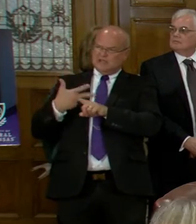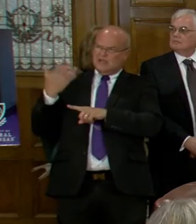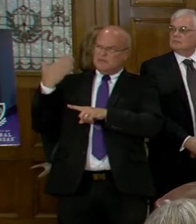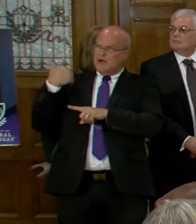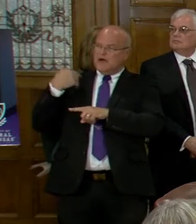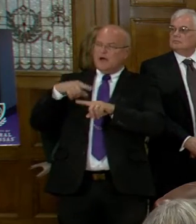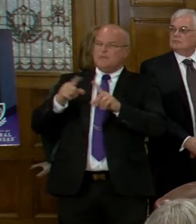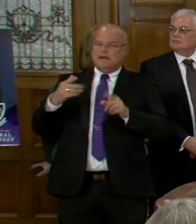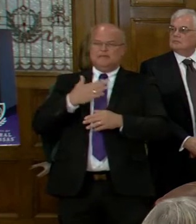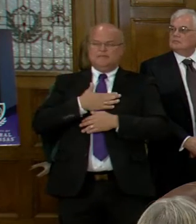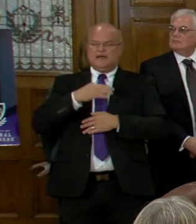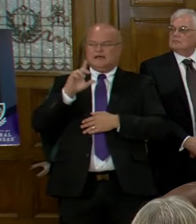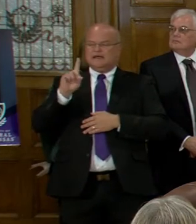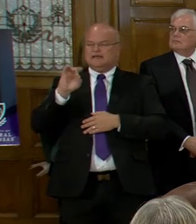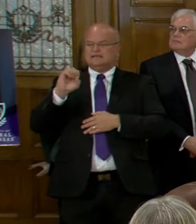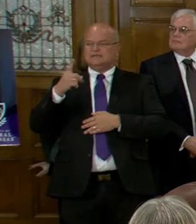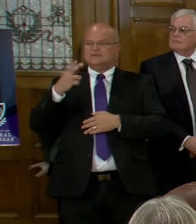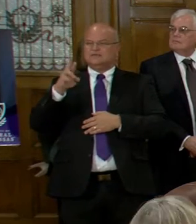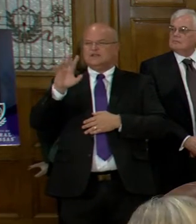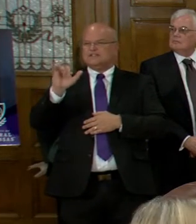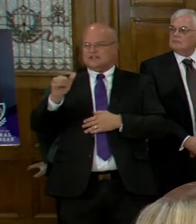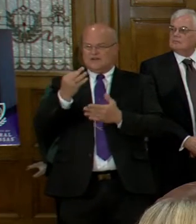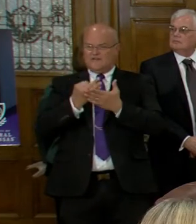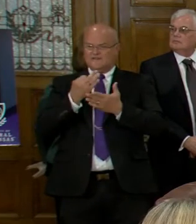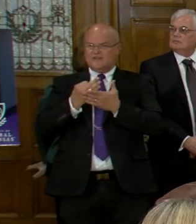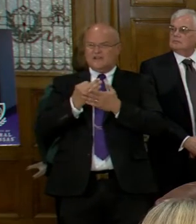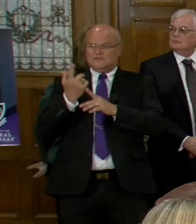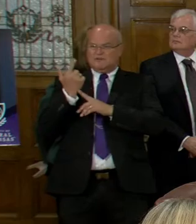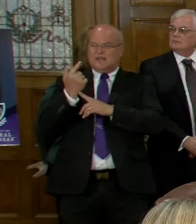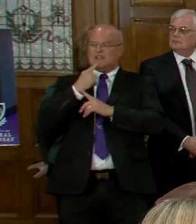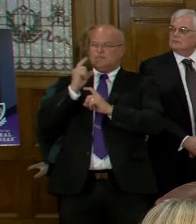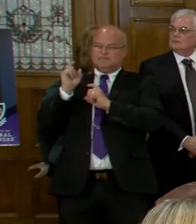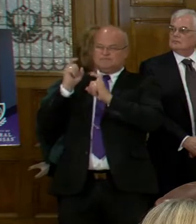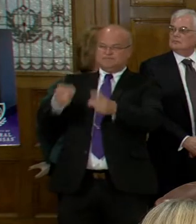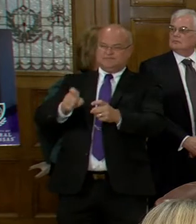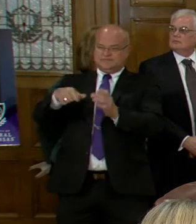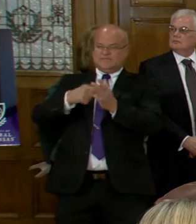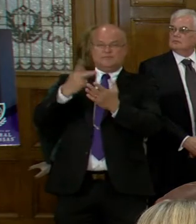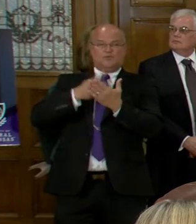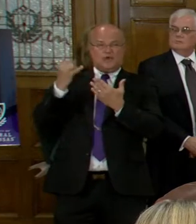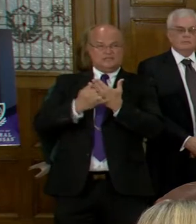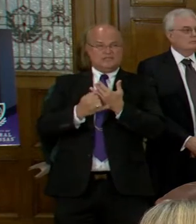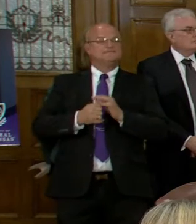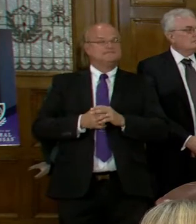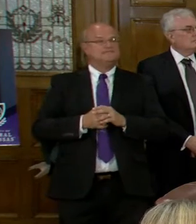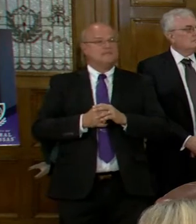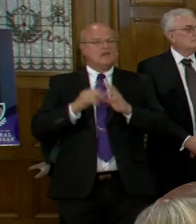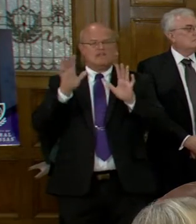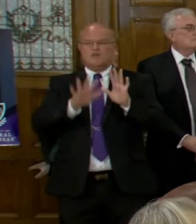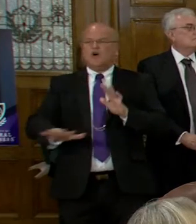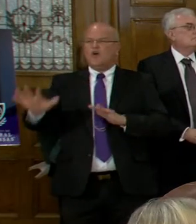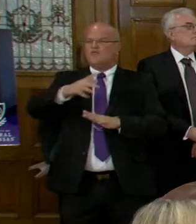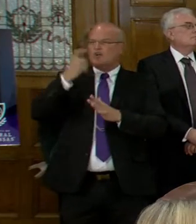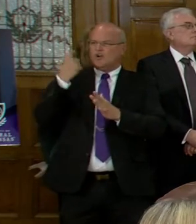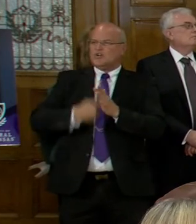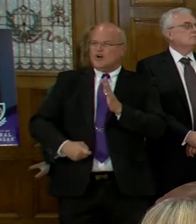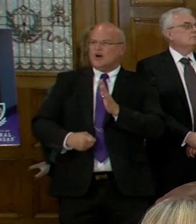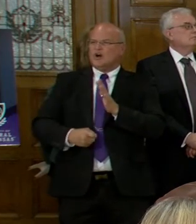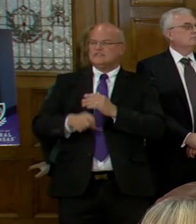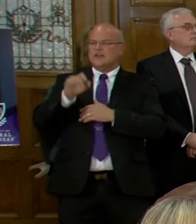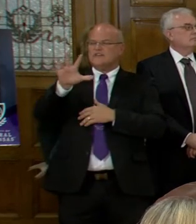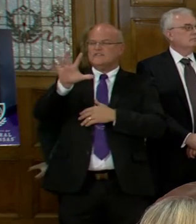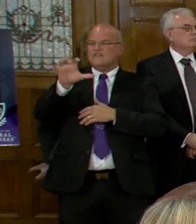but it's discretionary funds from last fiscal year that are being applied to this project. In terms of the overall cost,